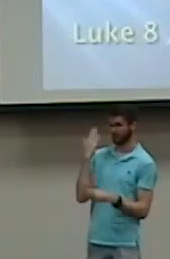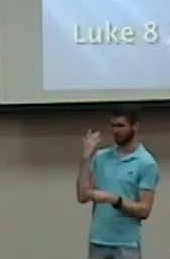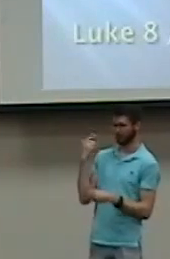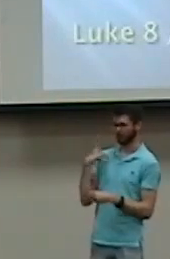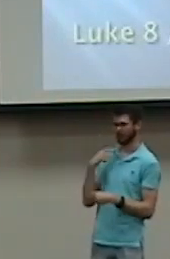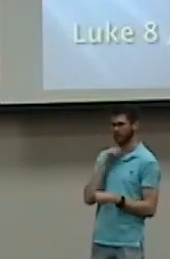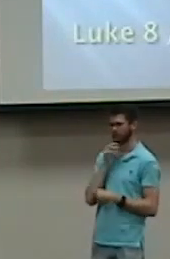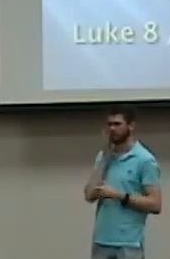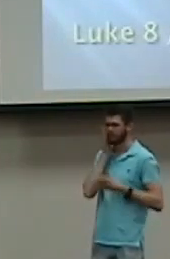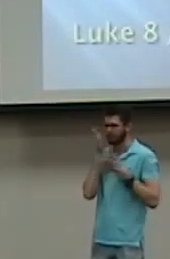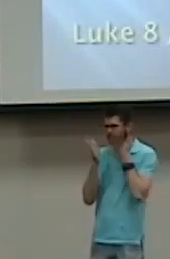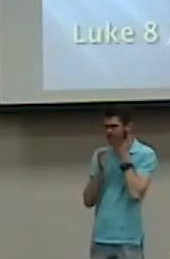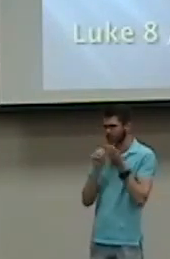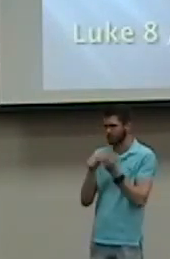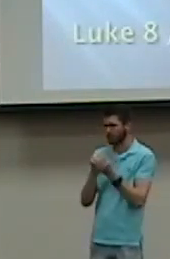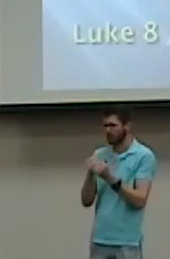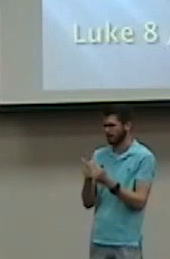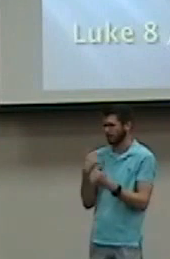the